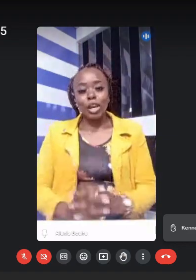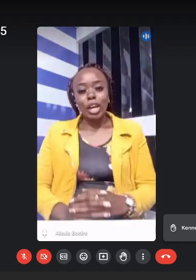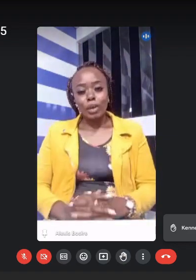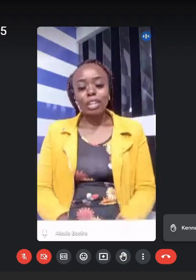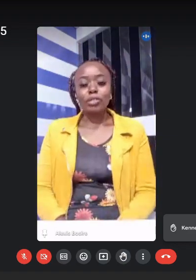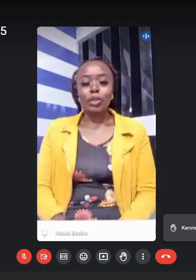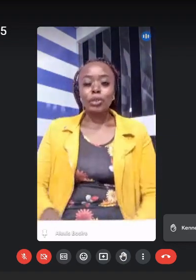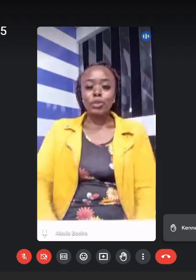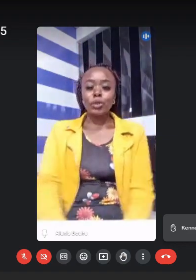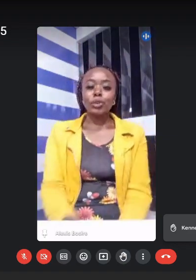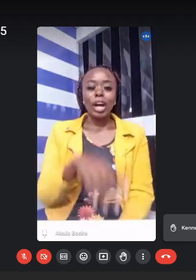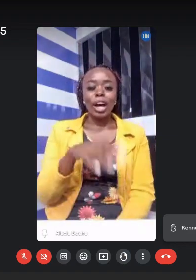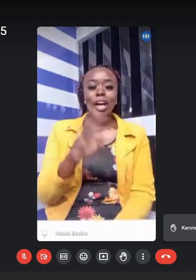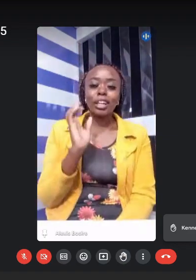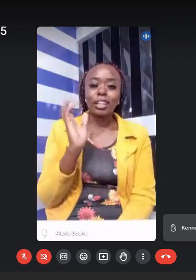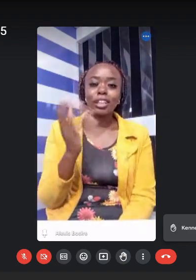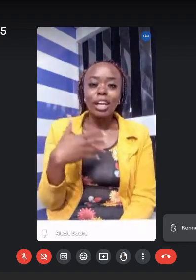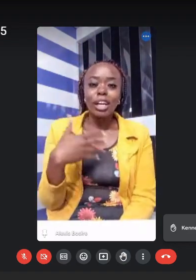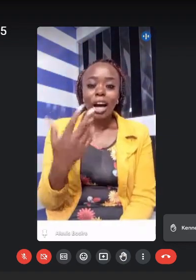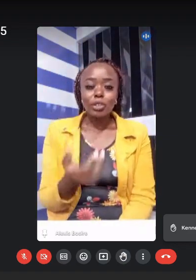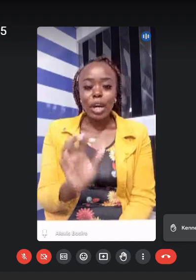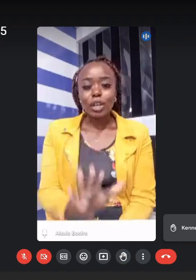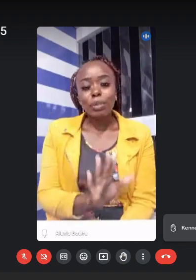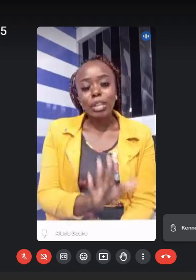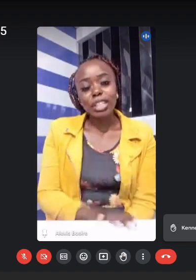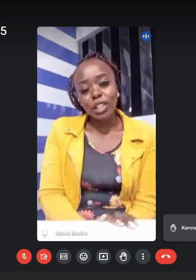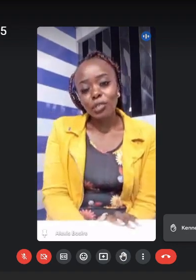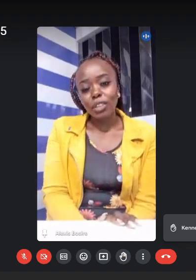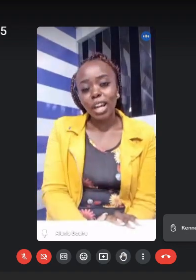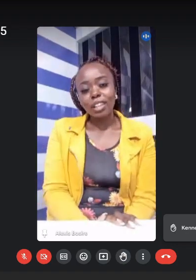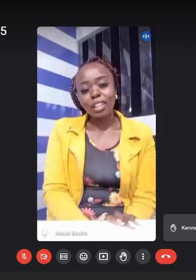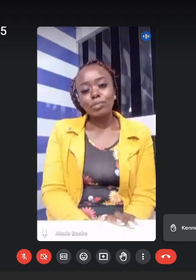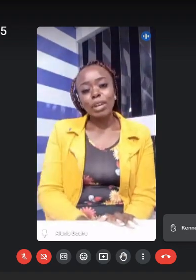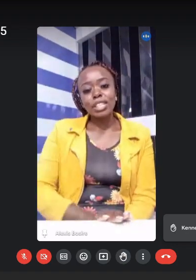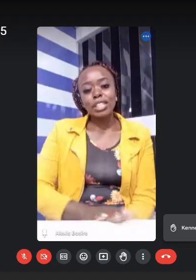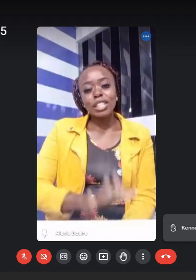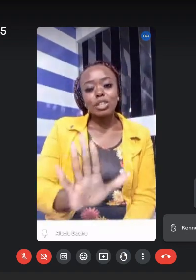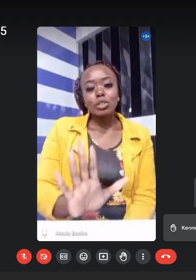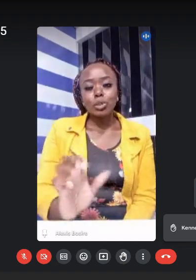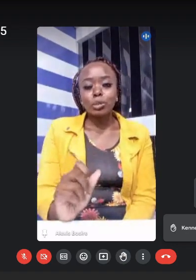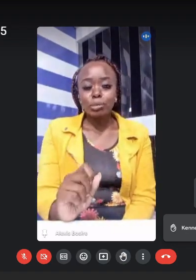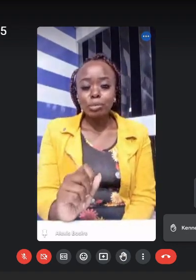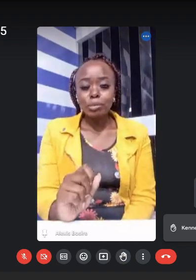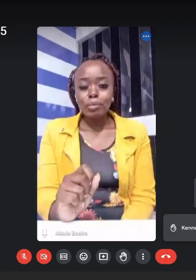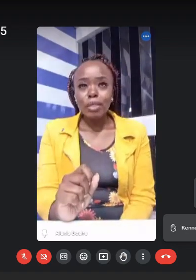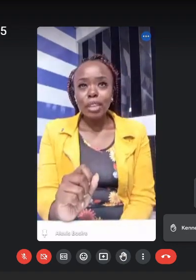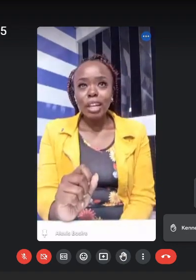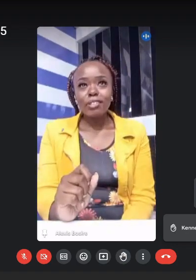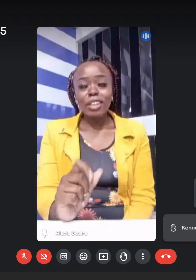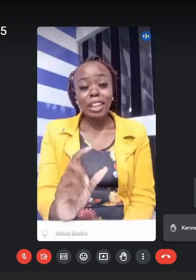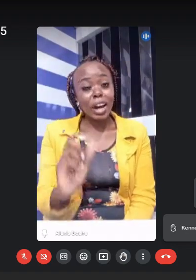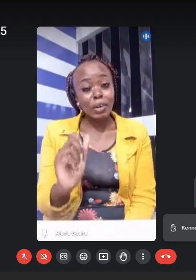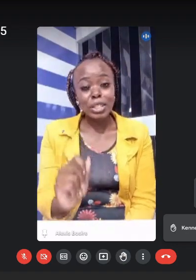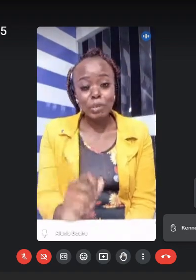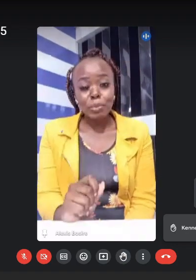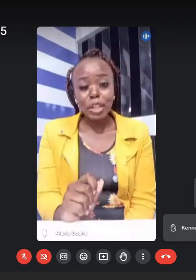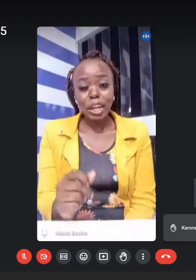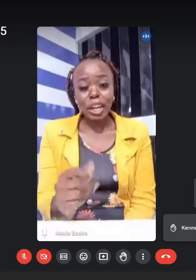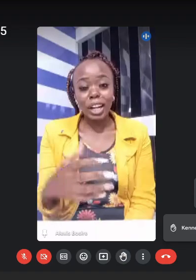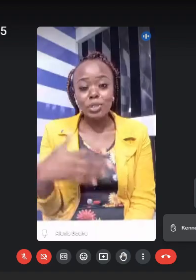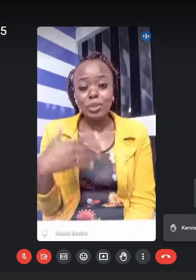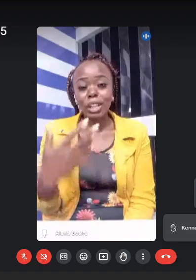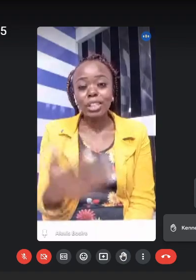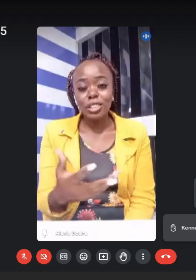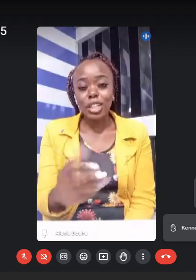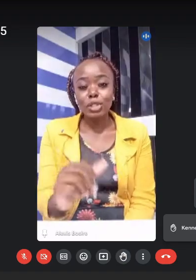is why I'm here for you. So I'll do a repeat of the alphabet. So if you're there watching me, you can